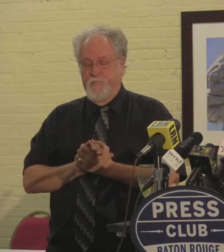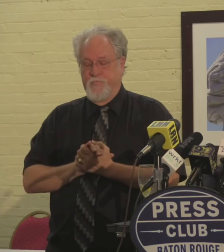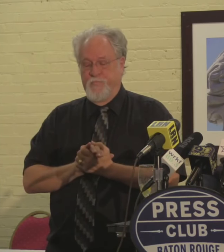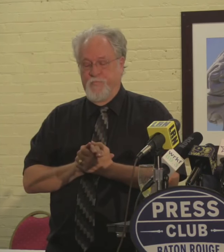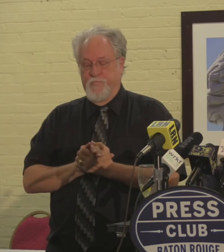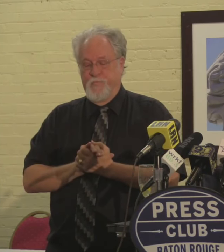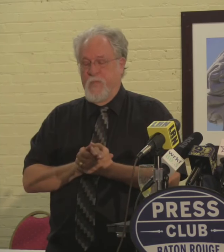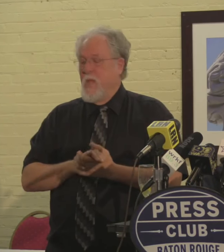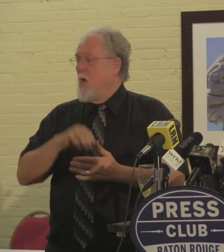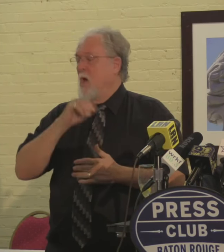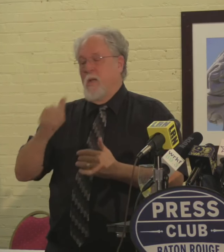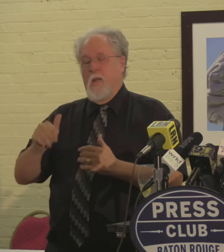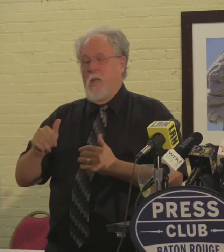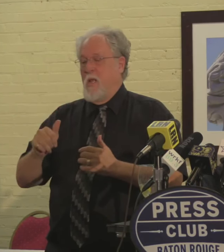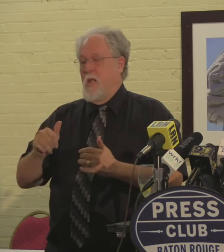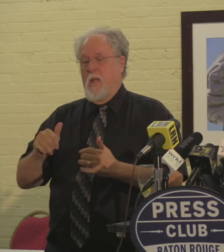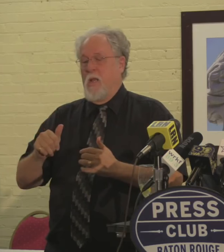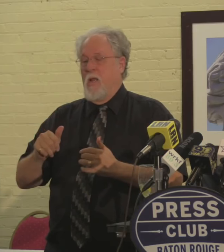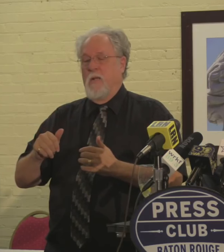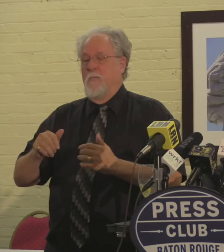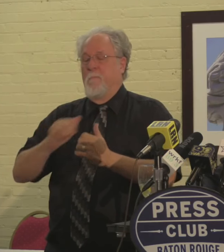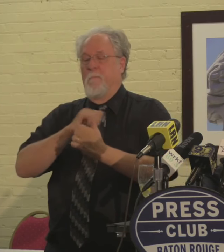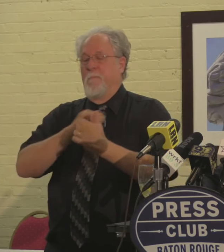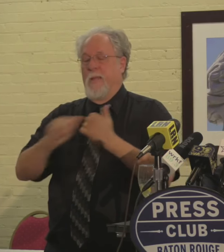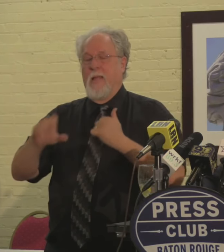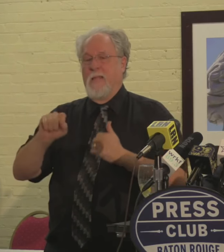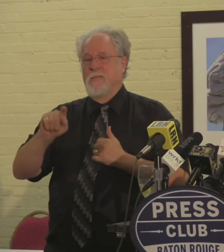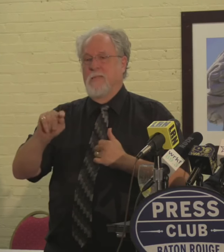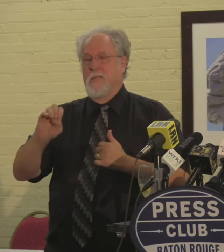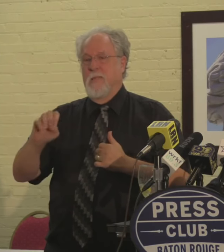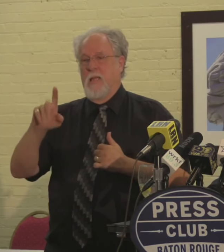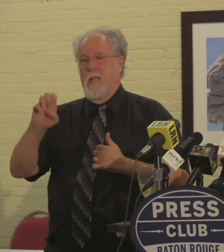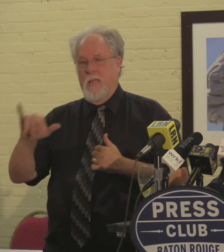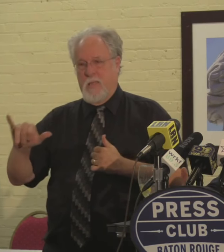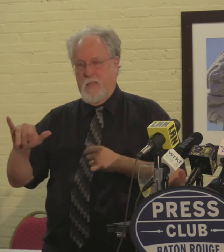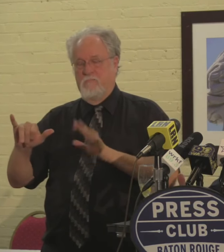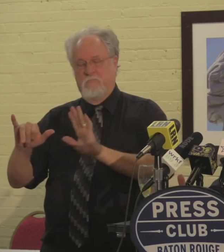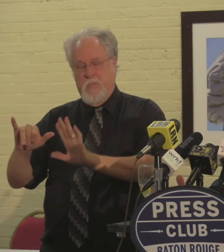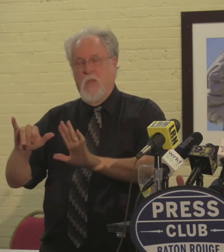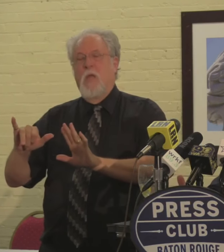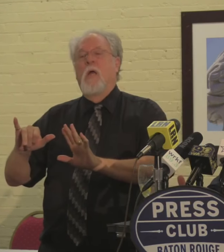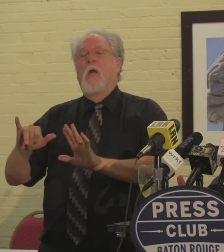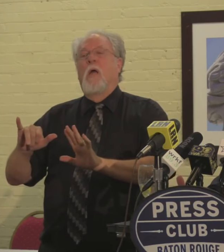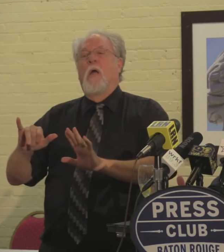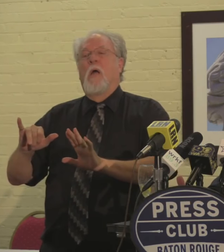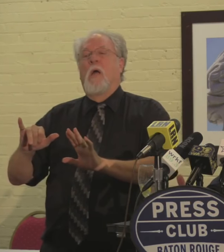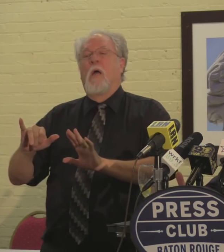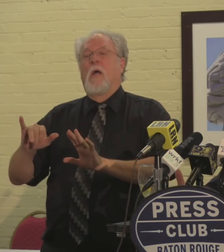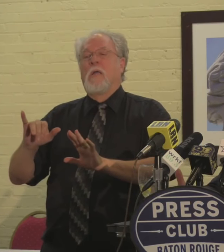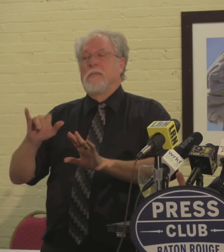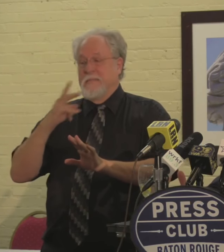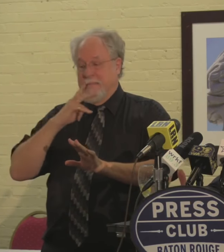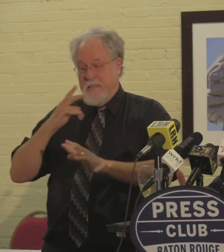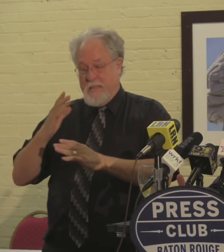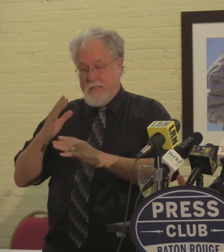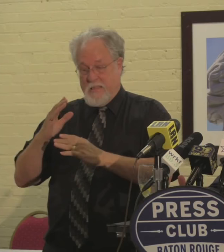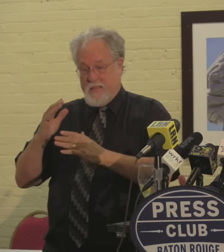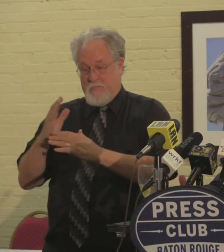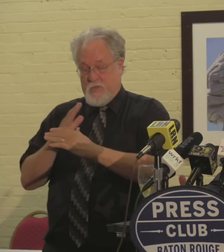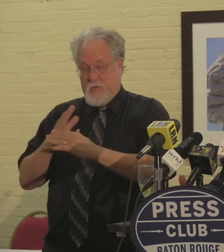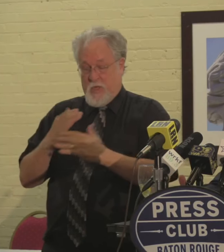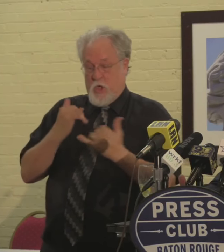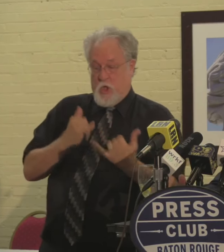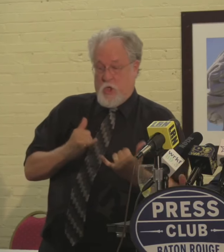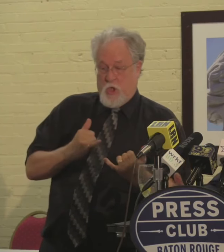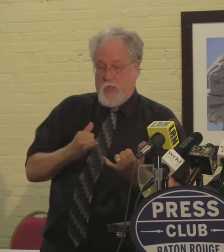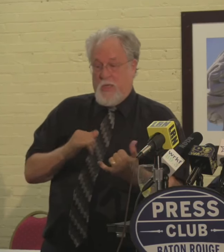we wouldn't go beyond the Stelly brackets in terms of making changes. We're trying to see whether there is something between the current brackets